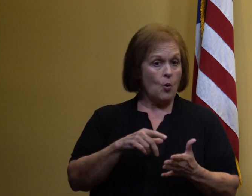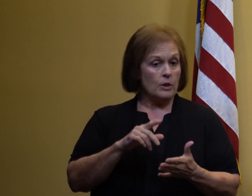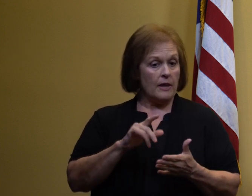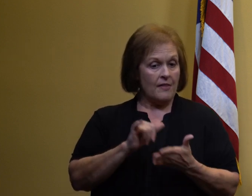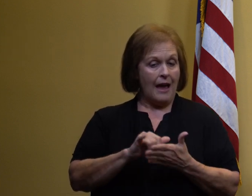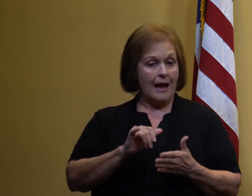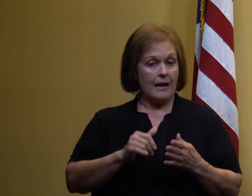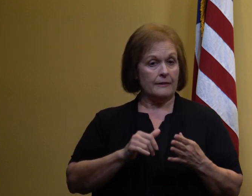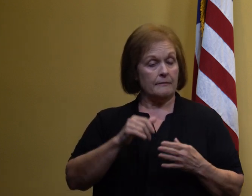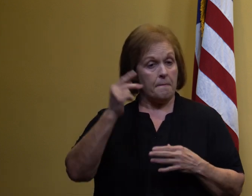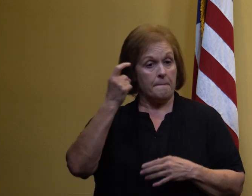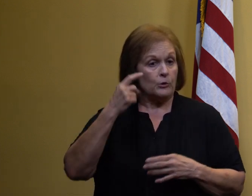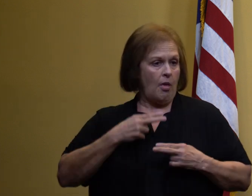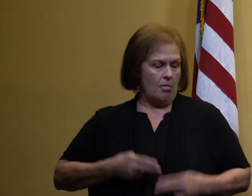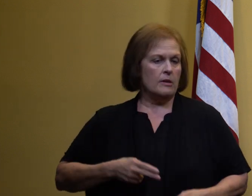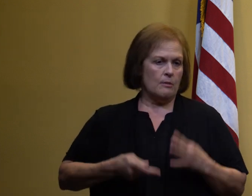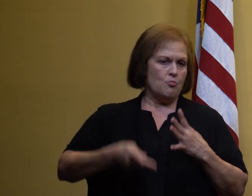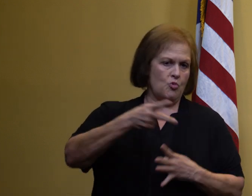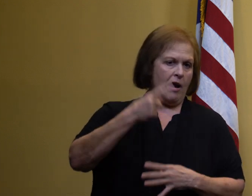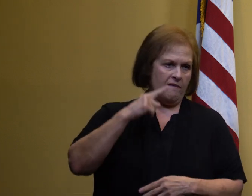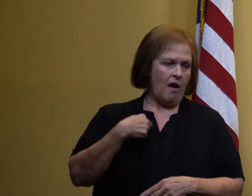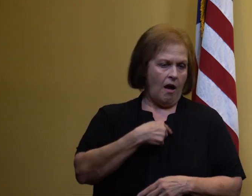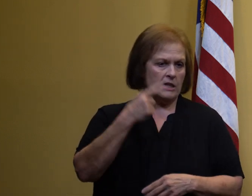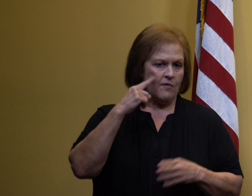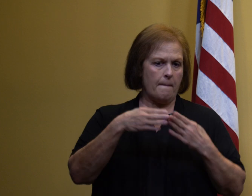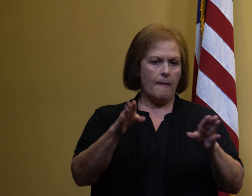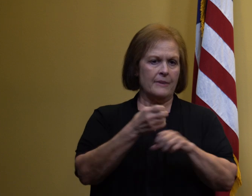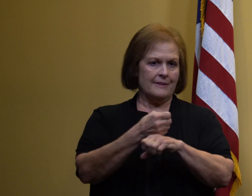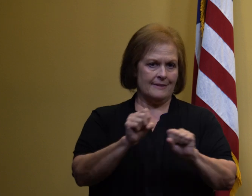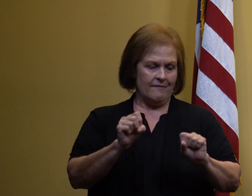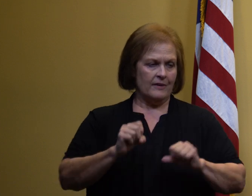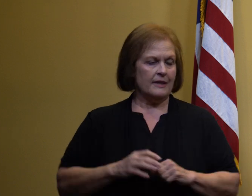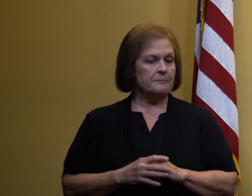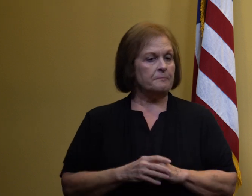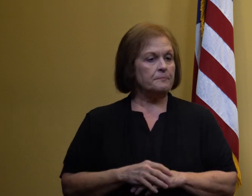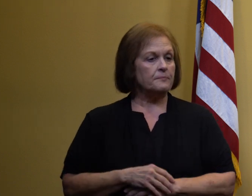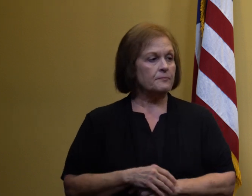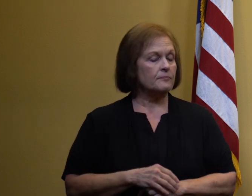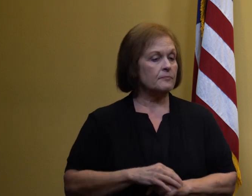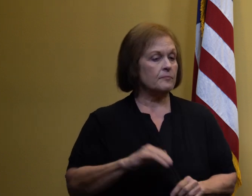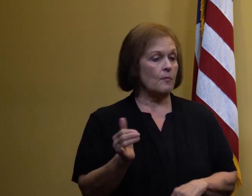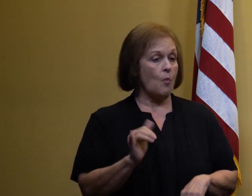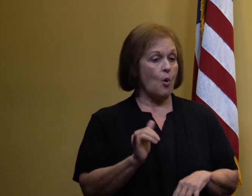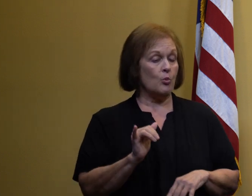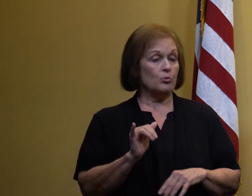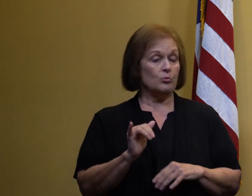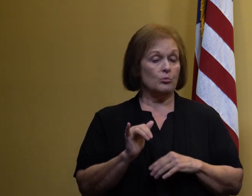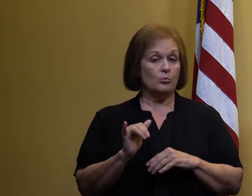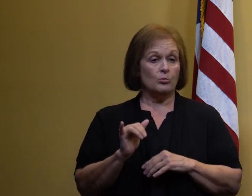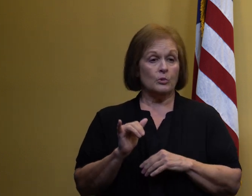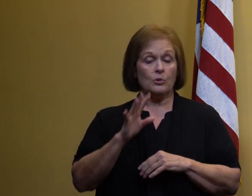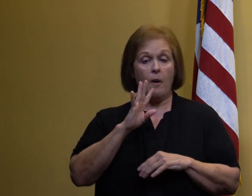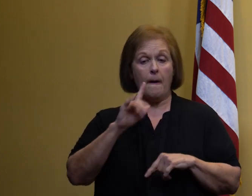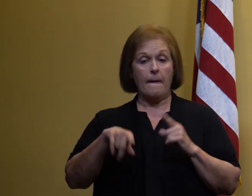well as a holistic approach to public safety in our city. This also speaks to the